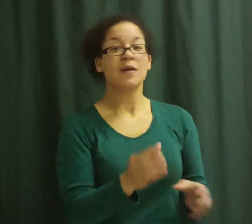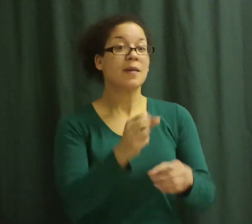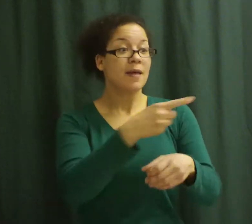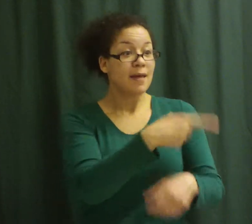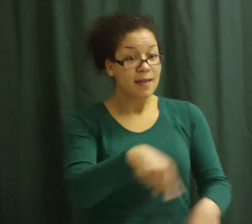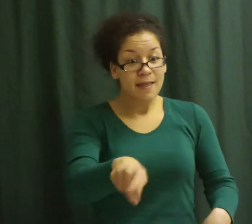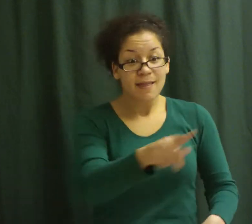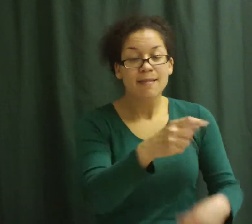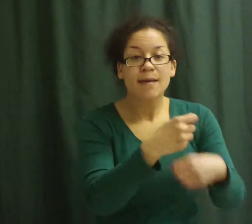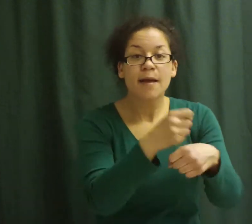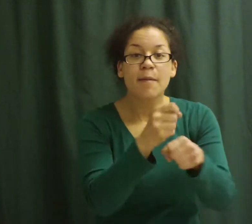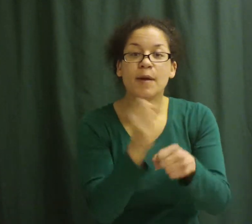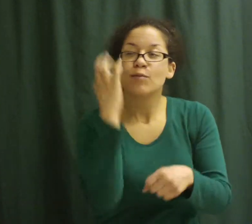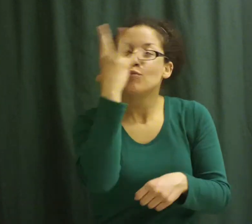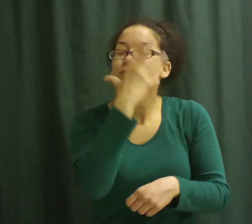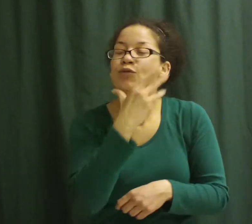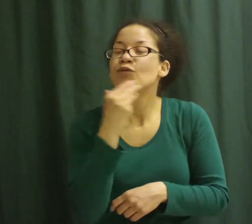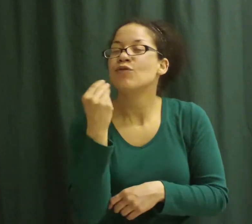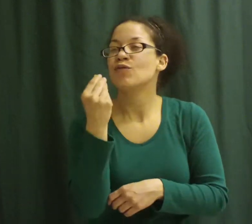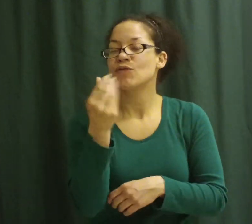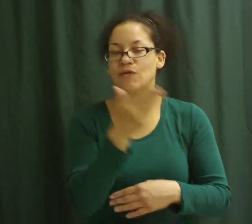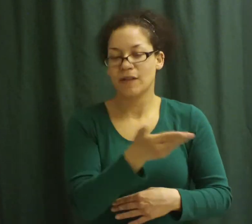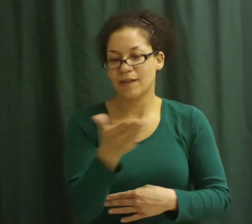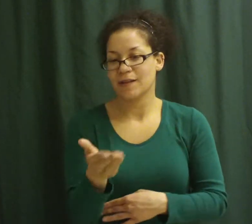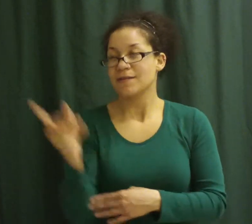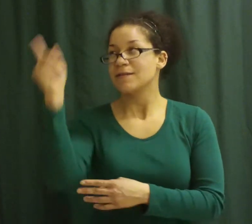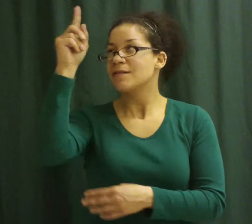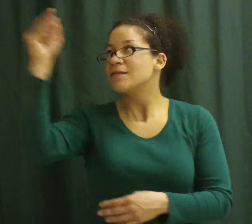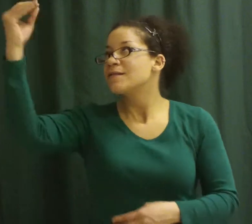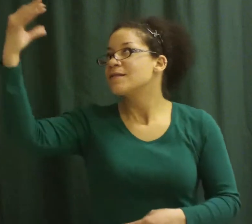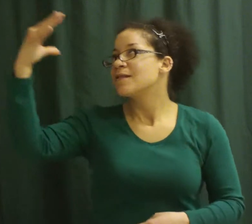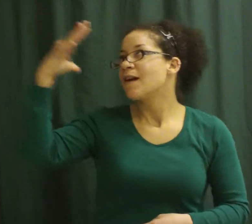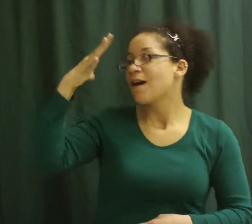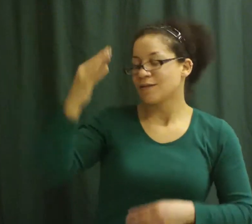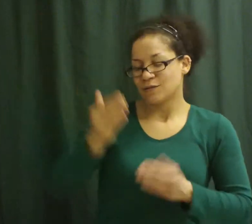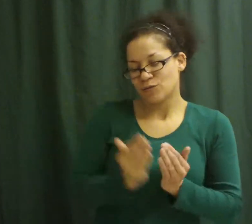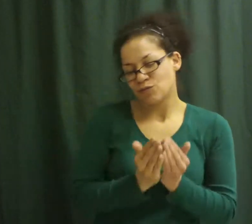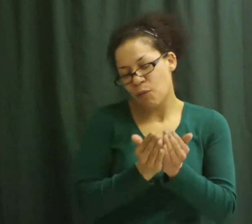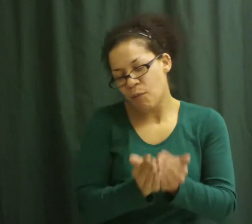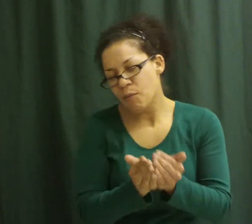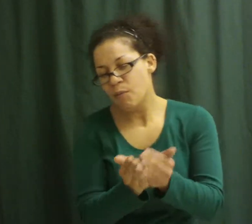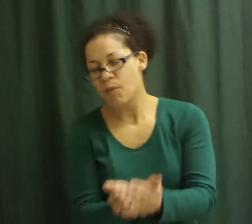a jack-in-the-box, houses, and flowers.